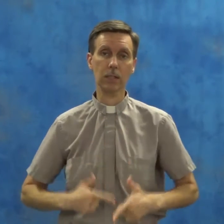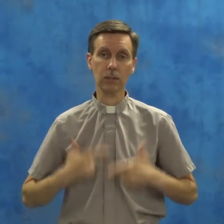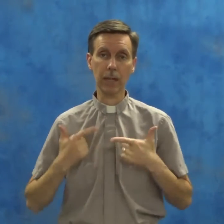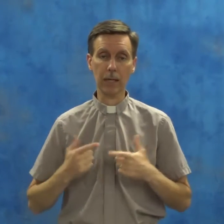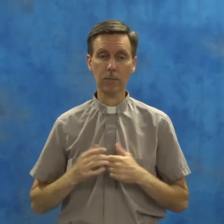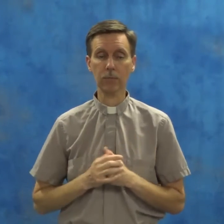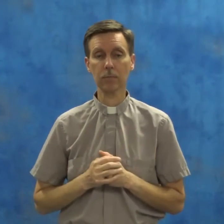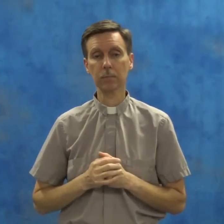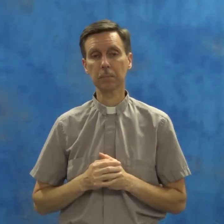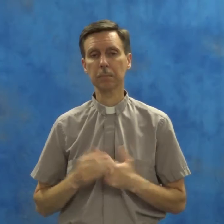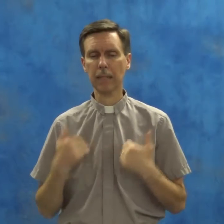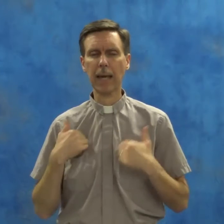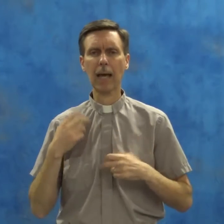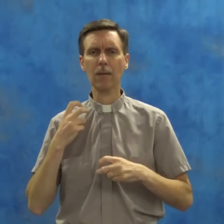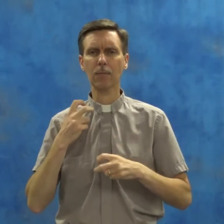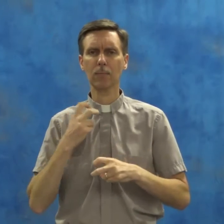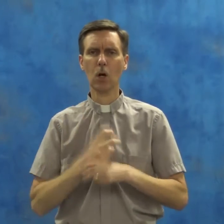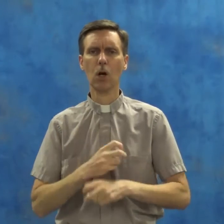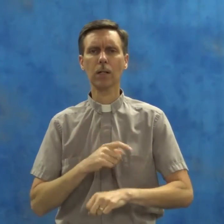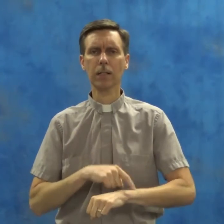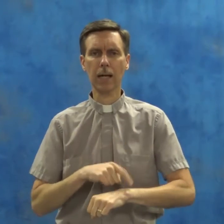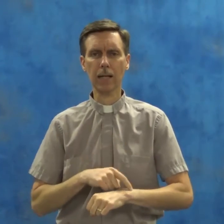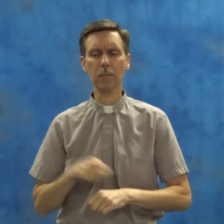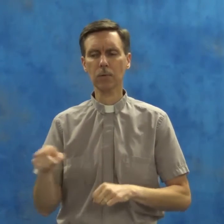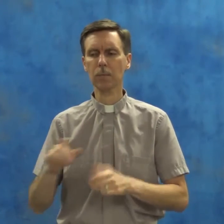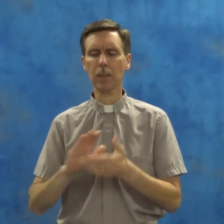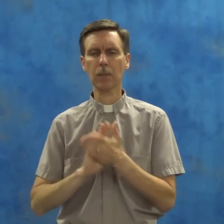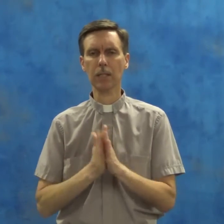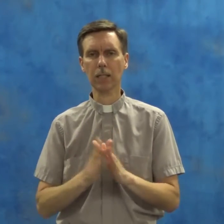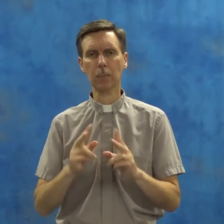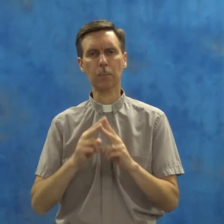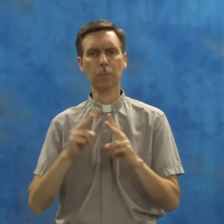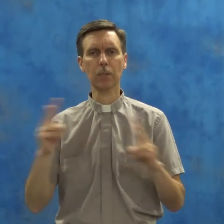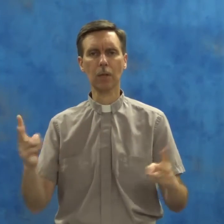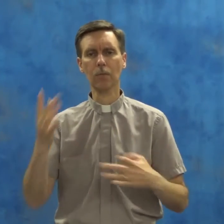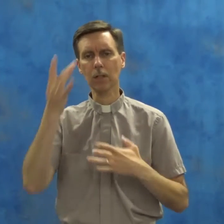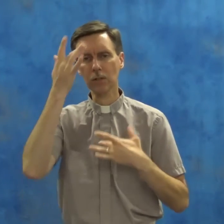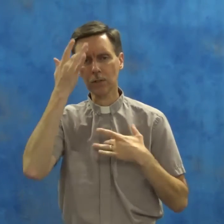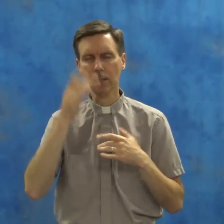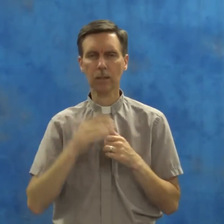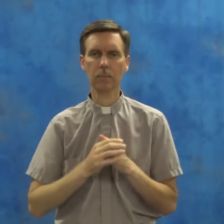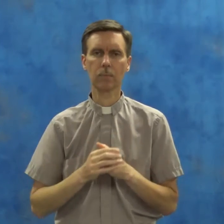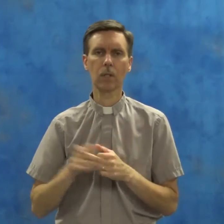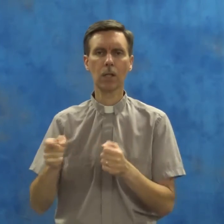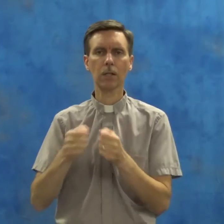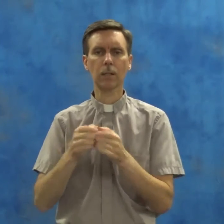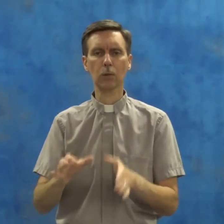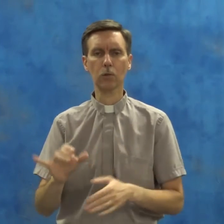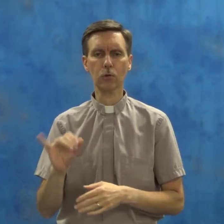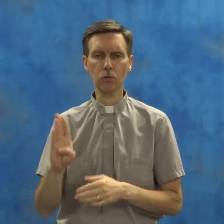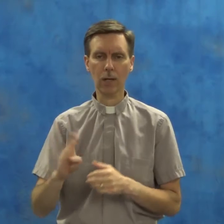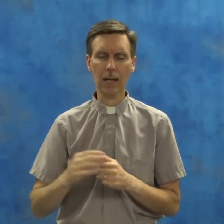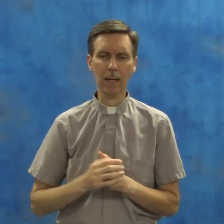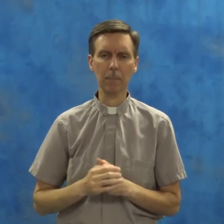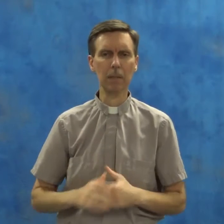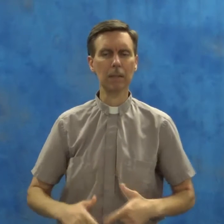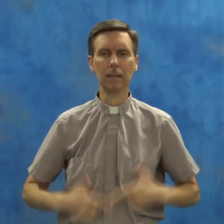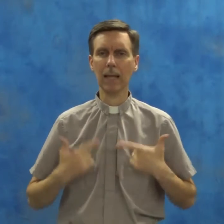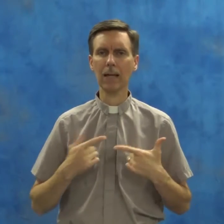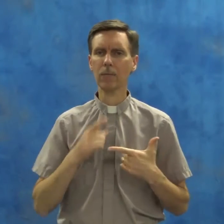this life. They have hard times. Maybe they become very sick. They lose their job. Life